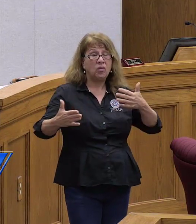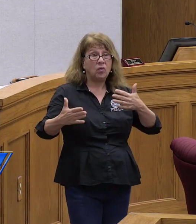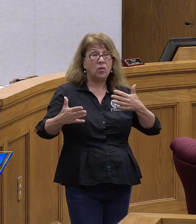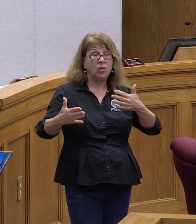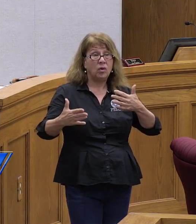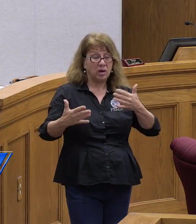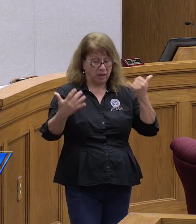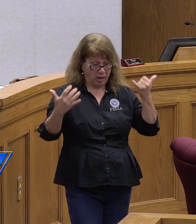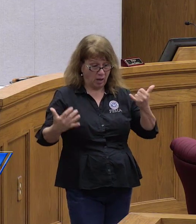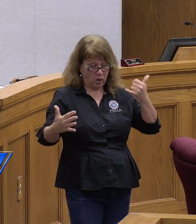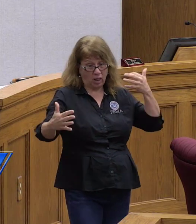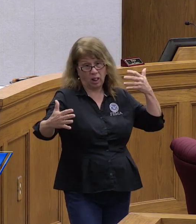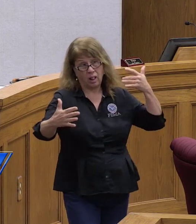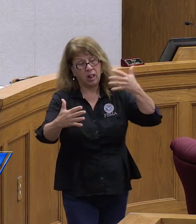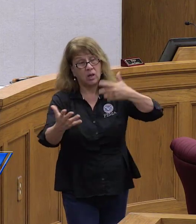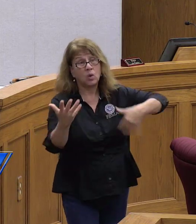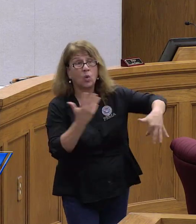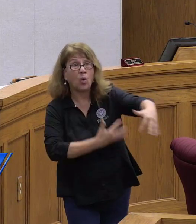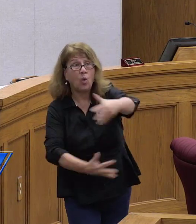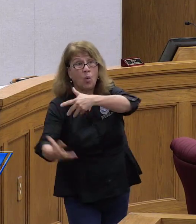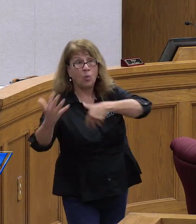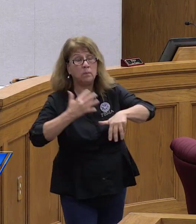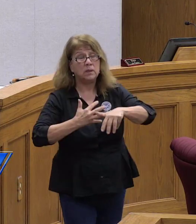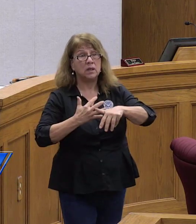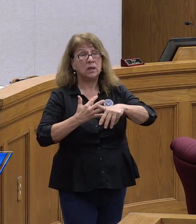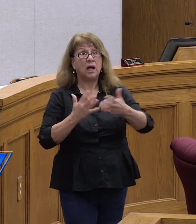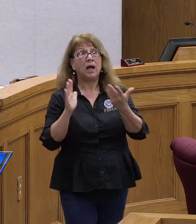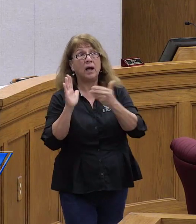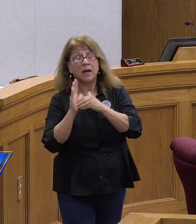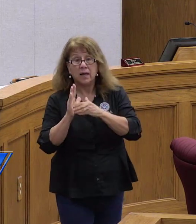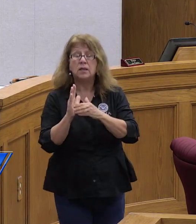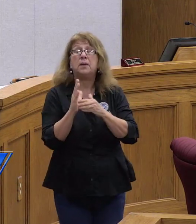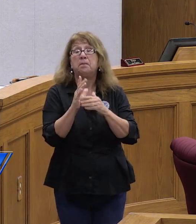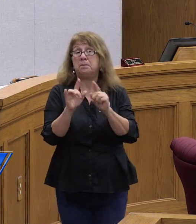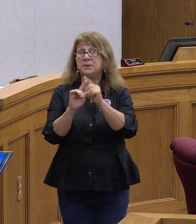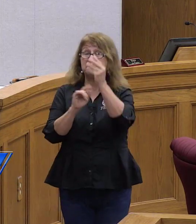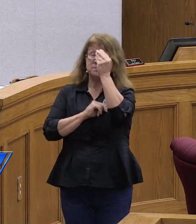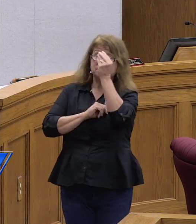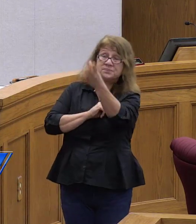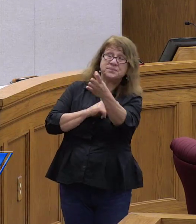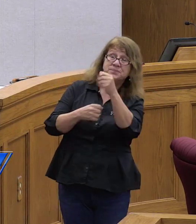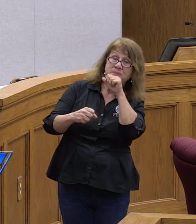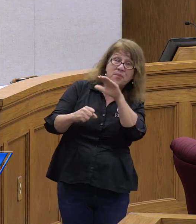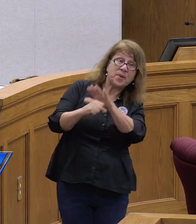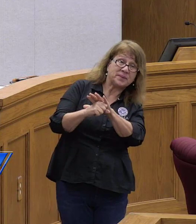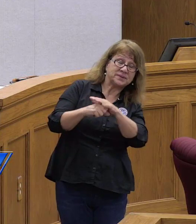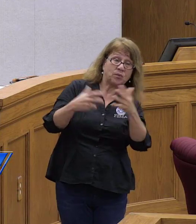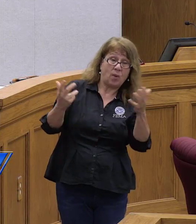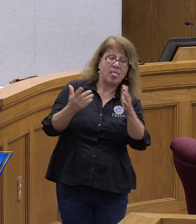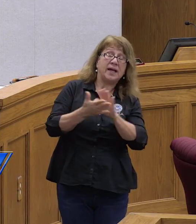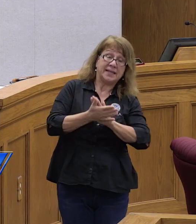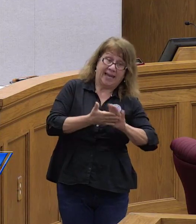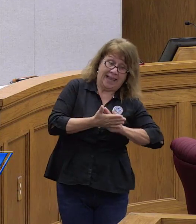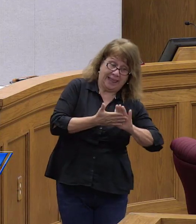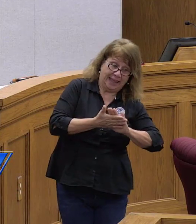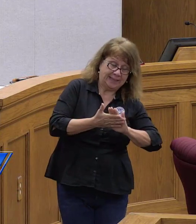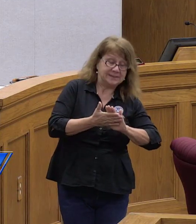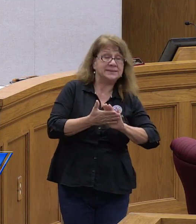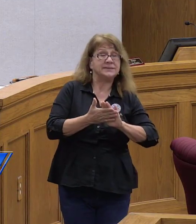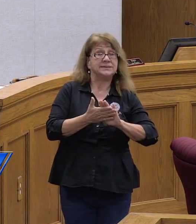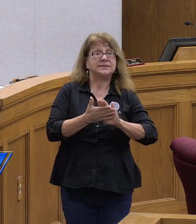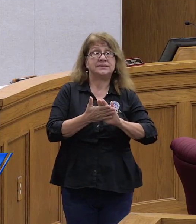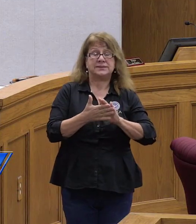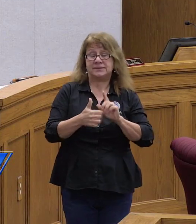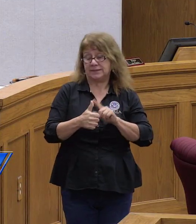Storm Beta approaches us. But I can promise you that crews are working right now cleaning drainage catch